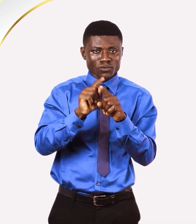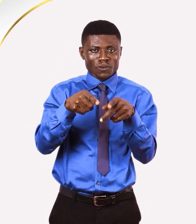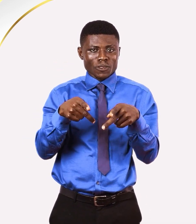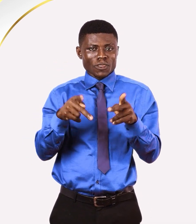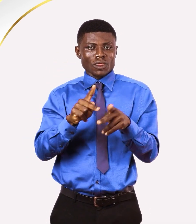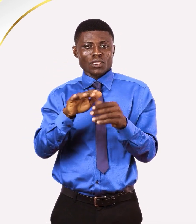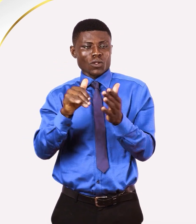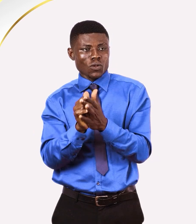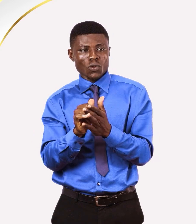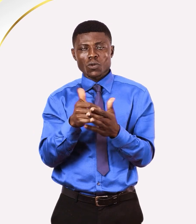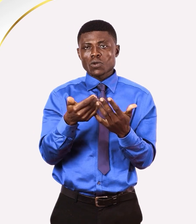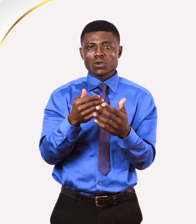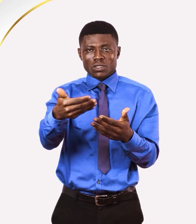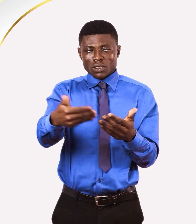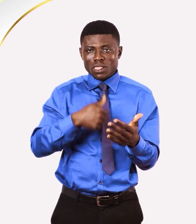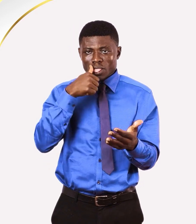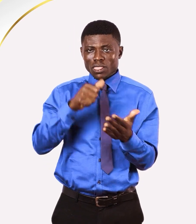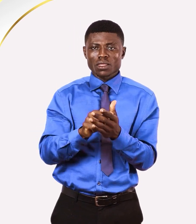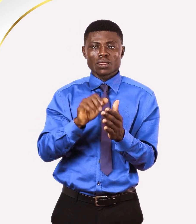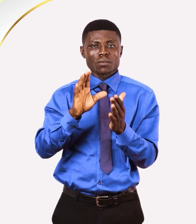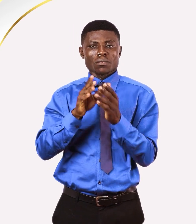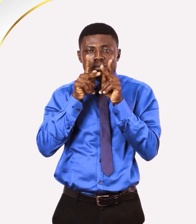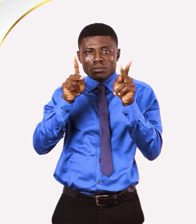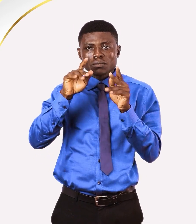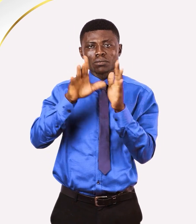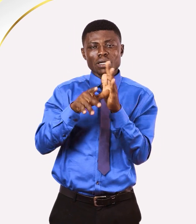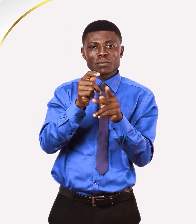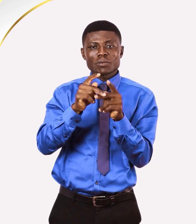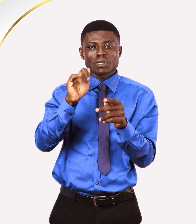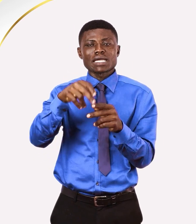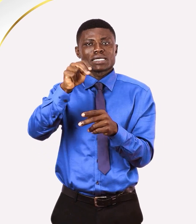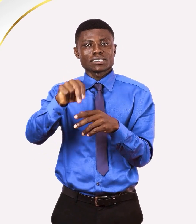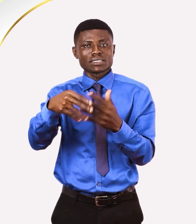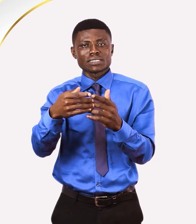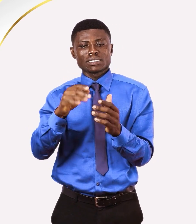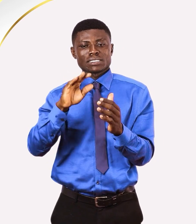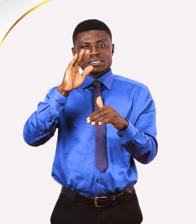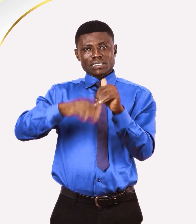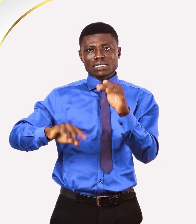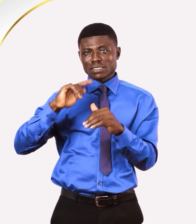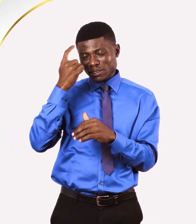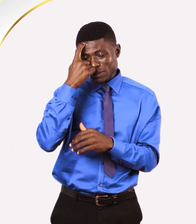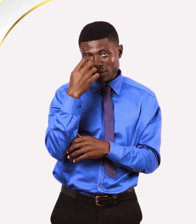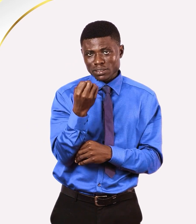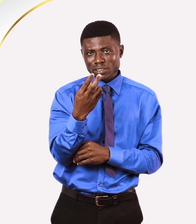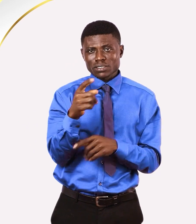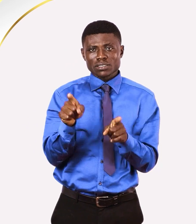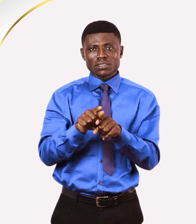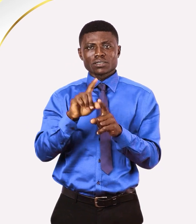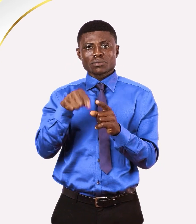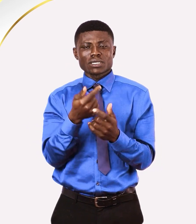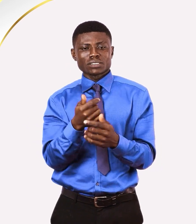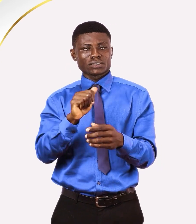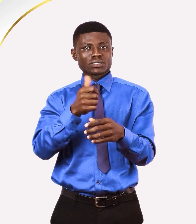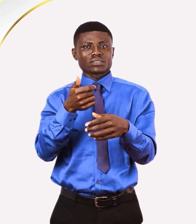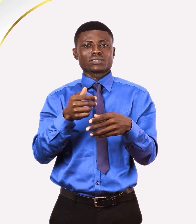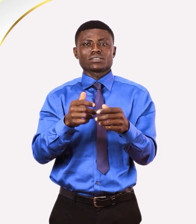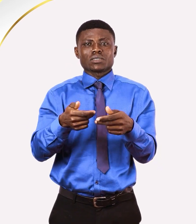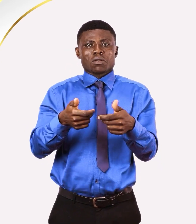approve invitations to the public made by issuers other than the government. 12. Authorize